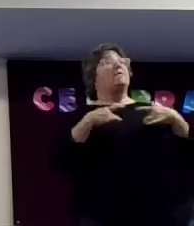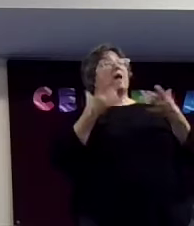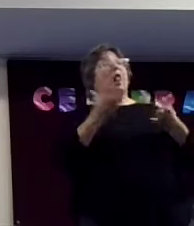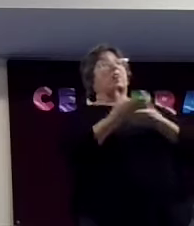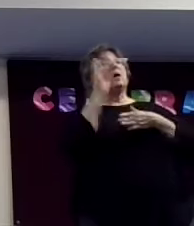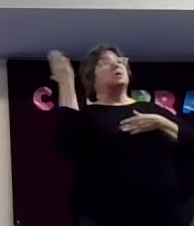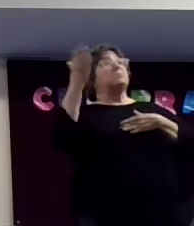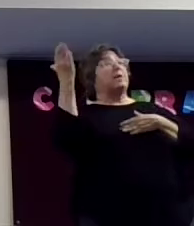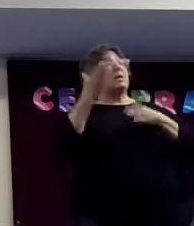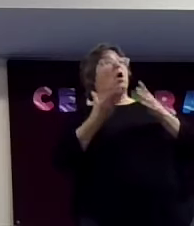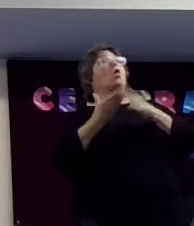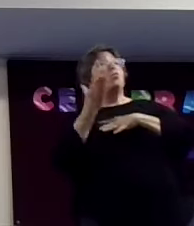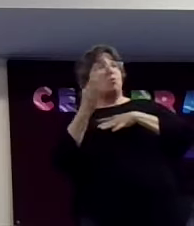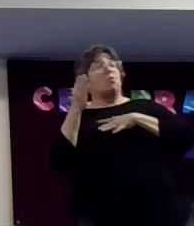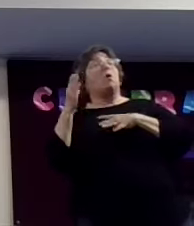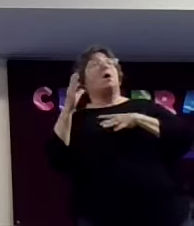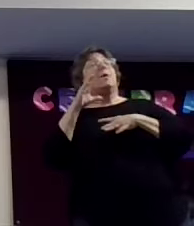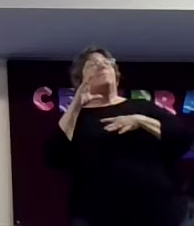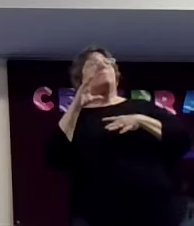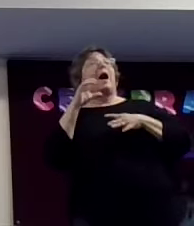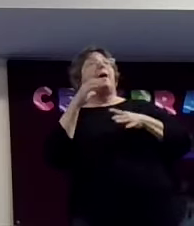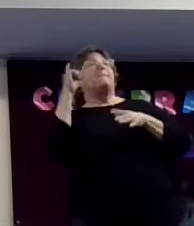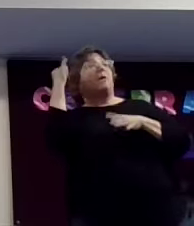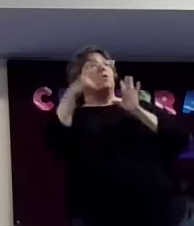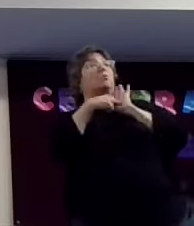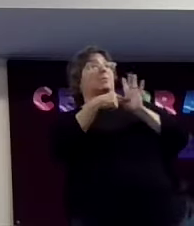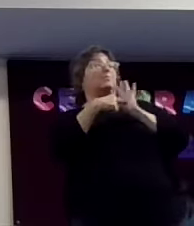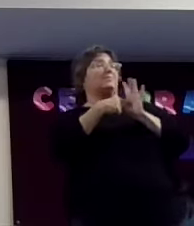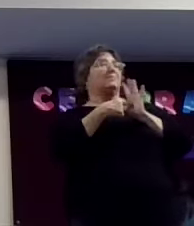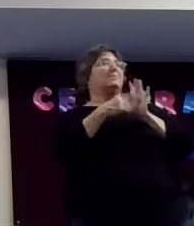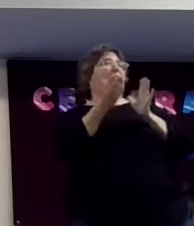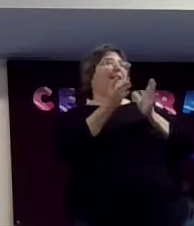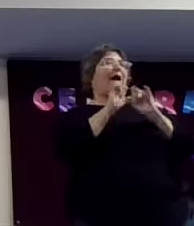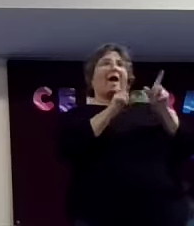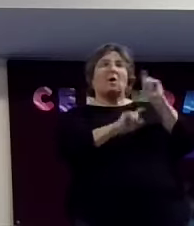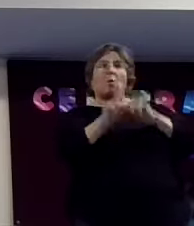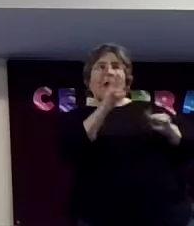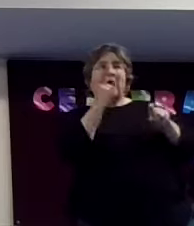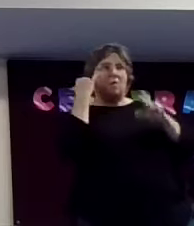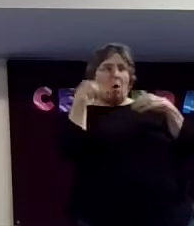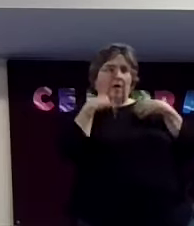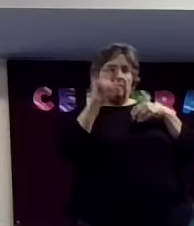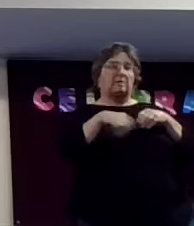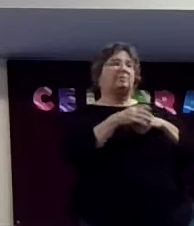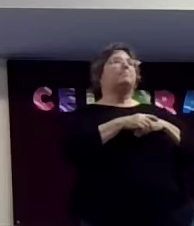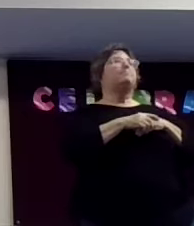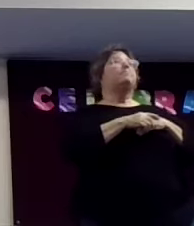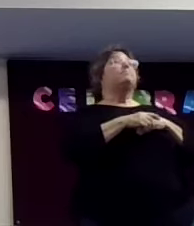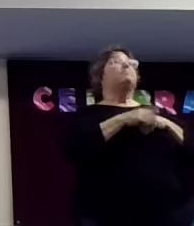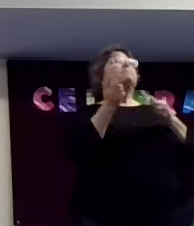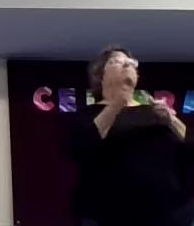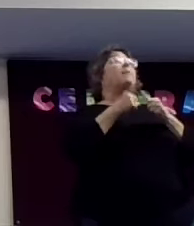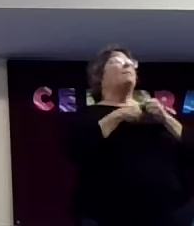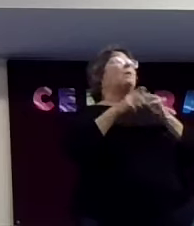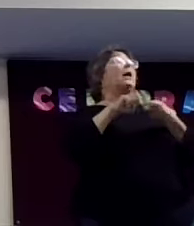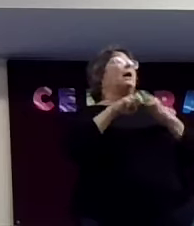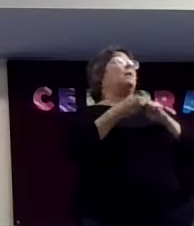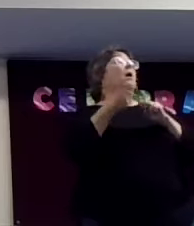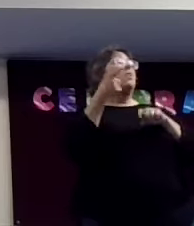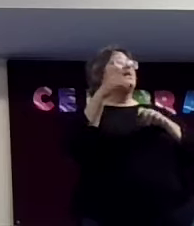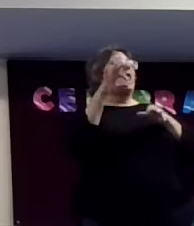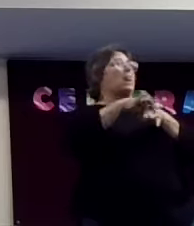me to speak through Cindy Timmel, my Buffalo representative, who can also answer any questions if you have them. So the primary issue of